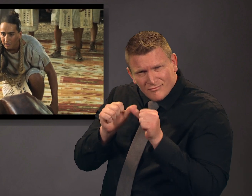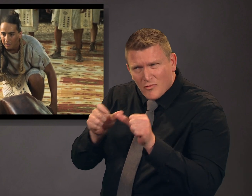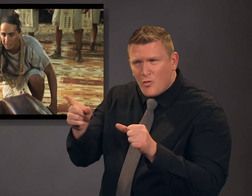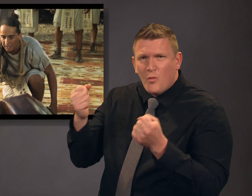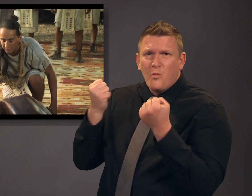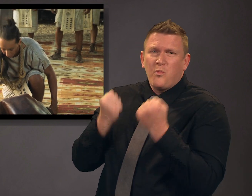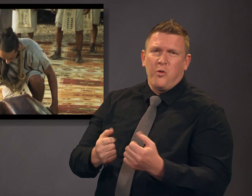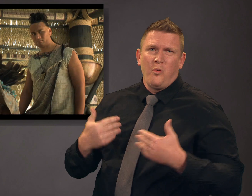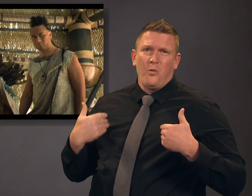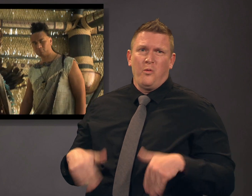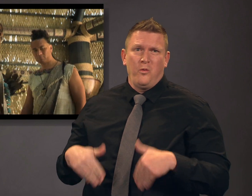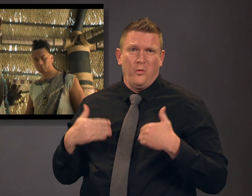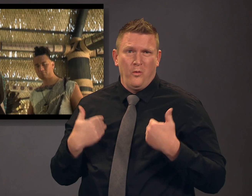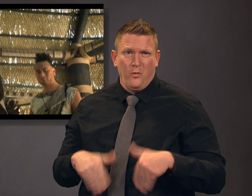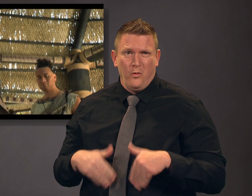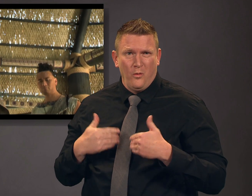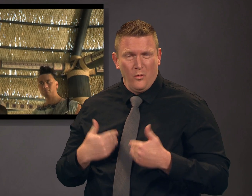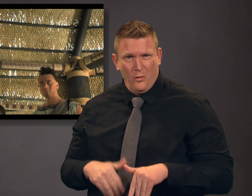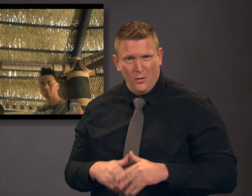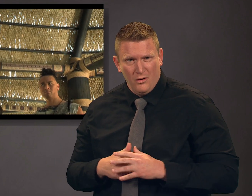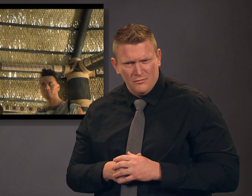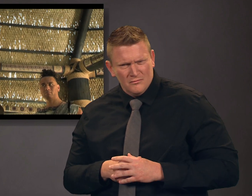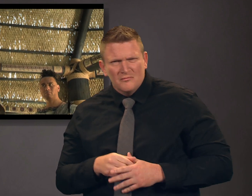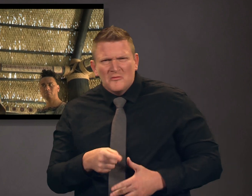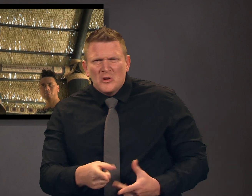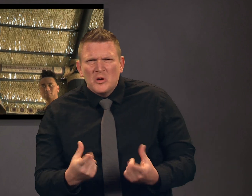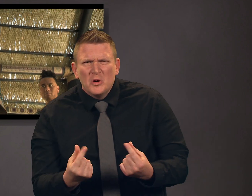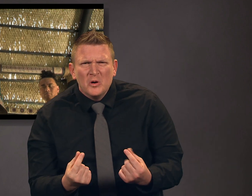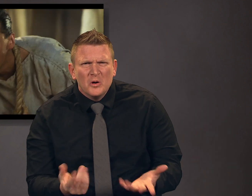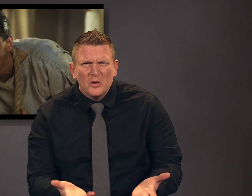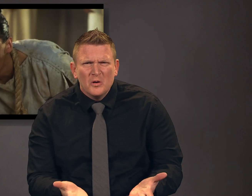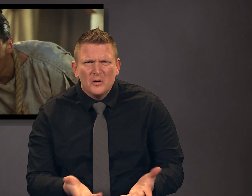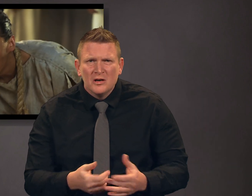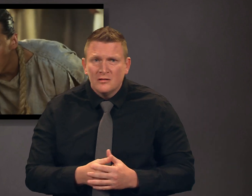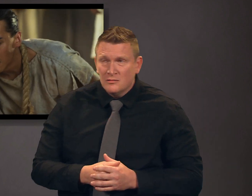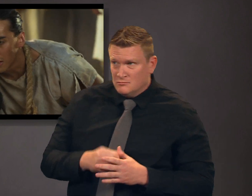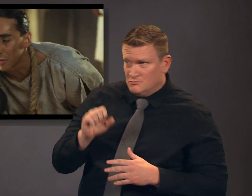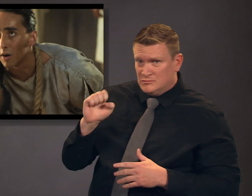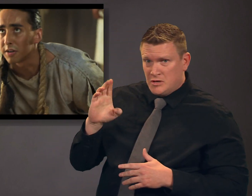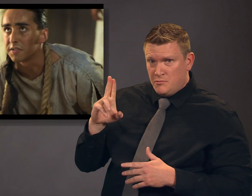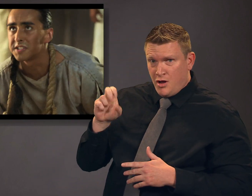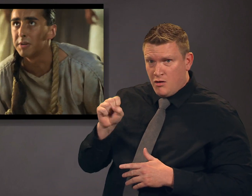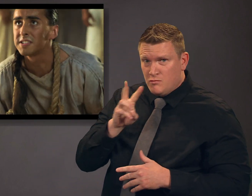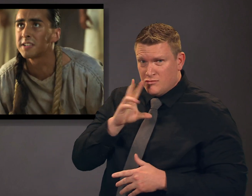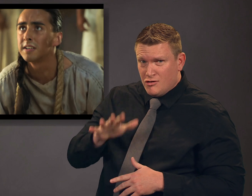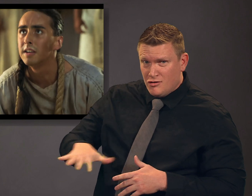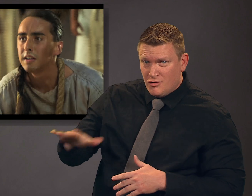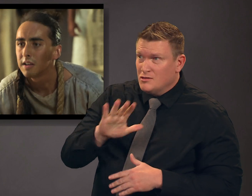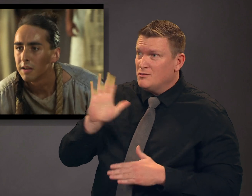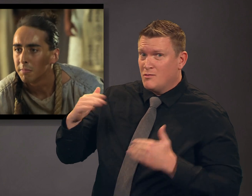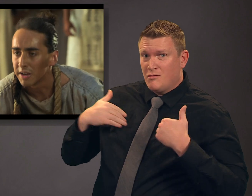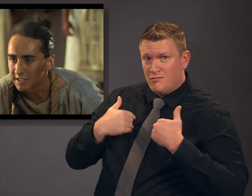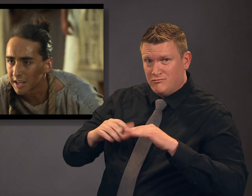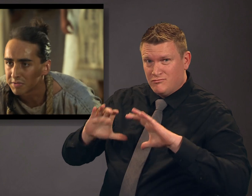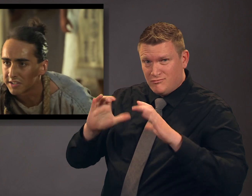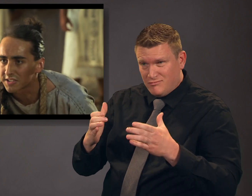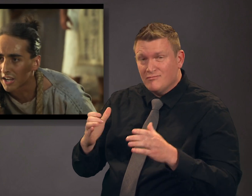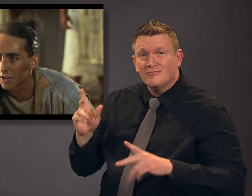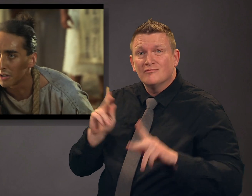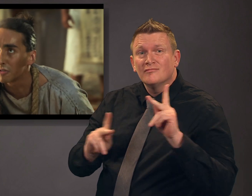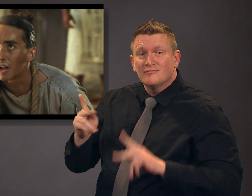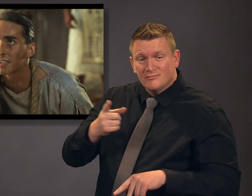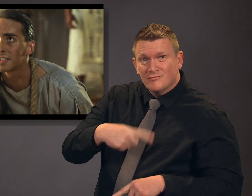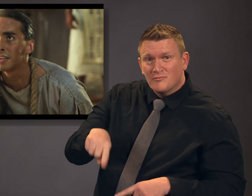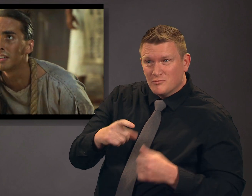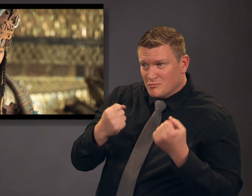the Nephite. What has he done? At the water of Sebas, men attempted to